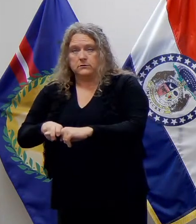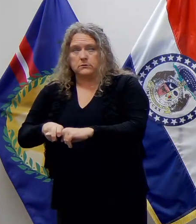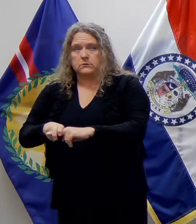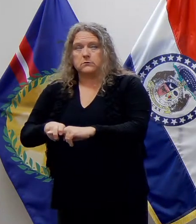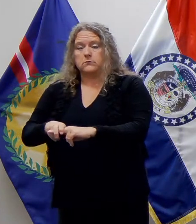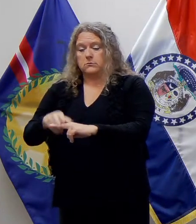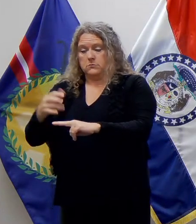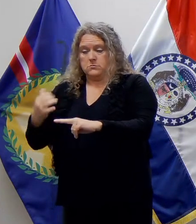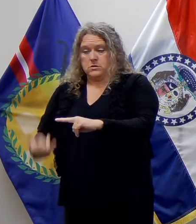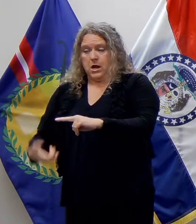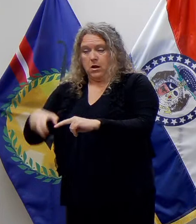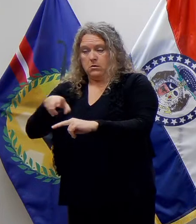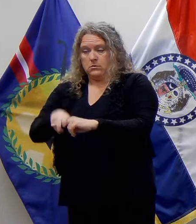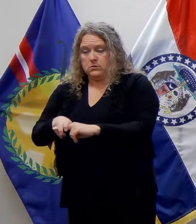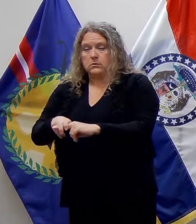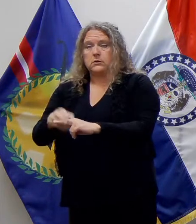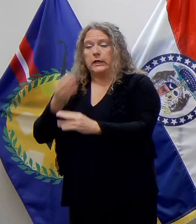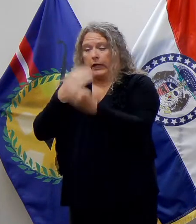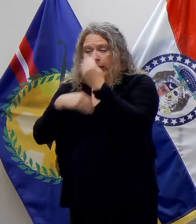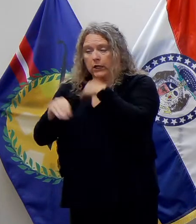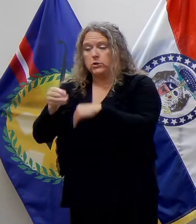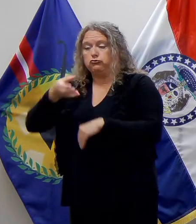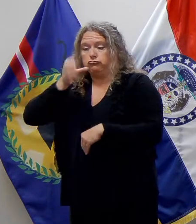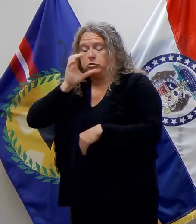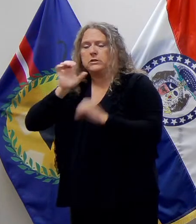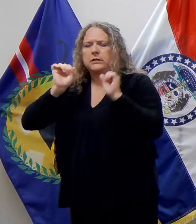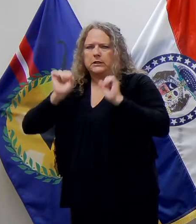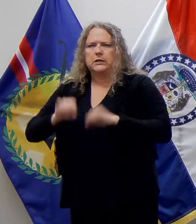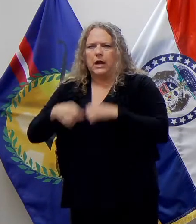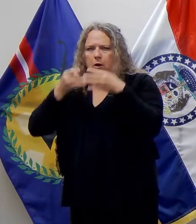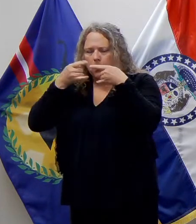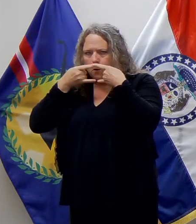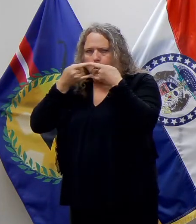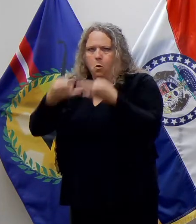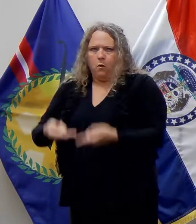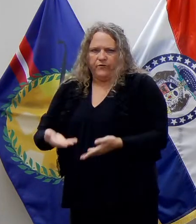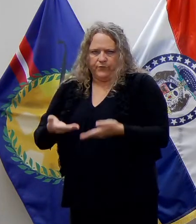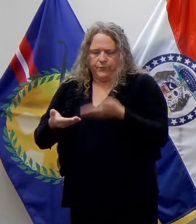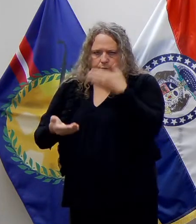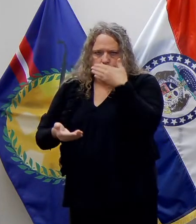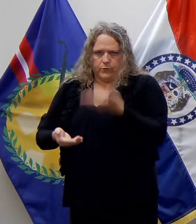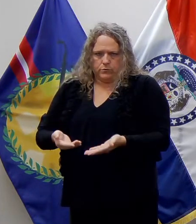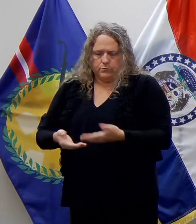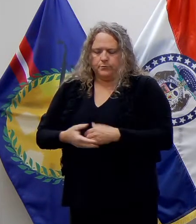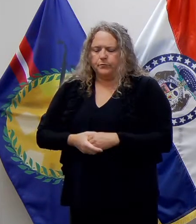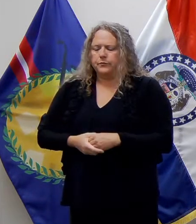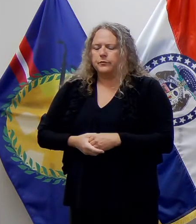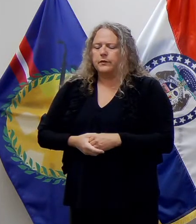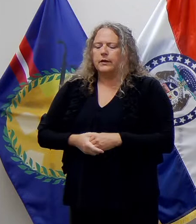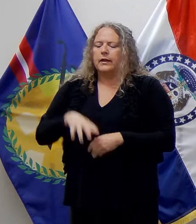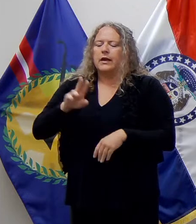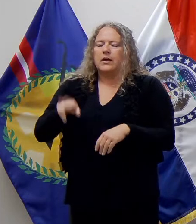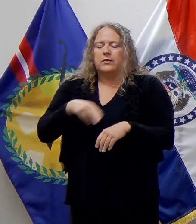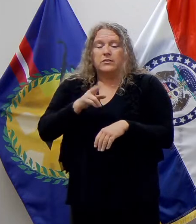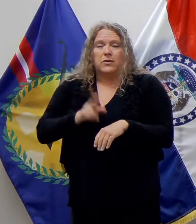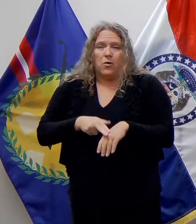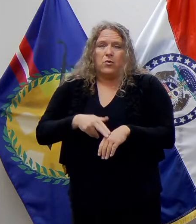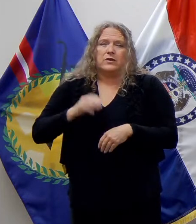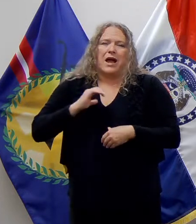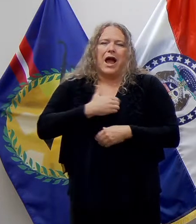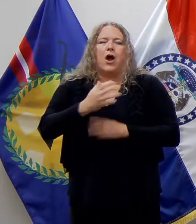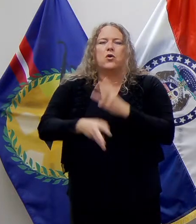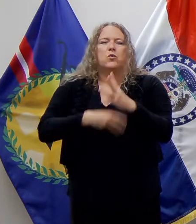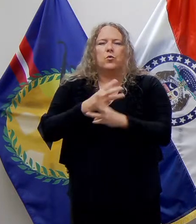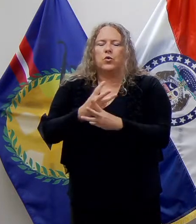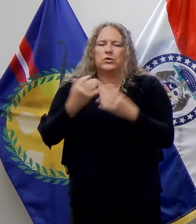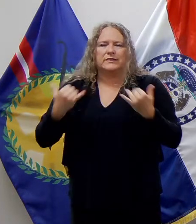sitting and eating and drinking, then you don't wear a mask. Of course, we live in a hyper-partisan world, and it's very